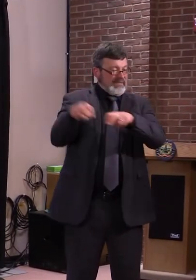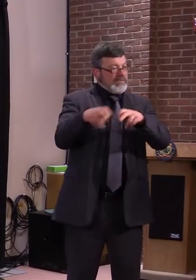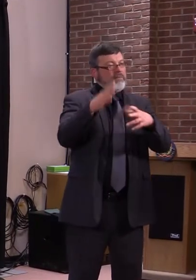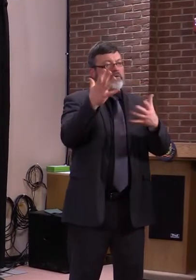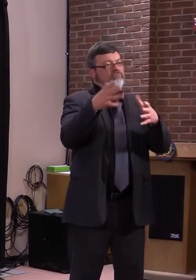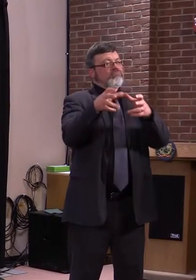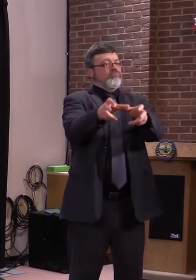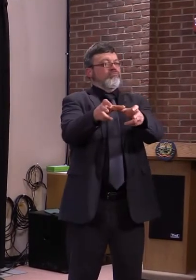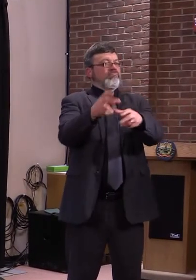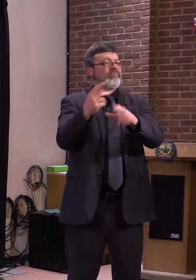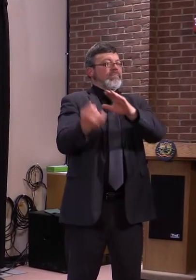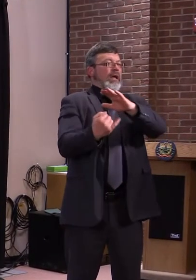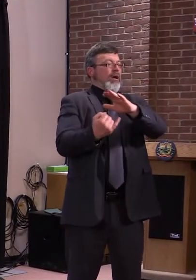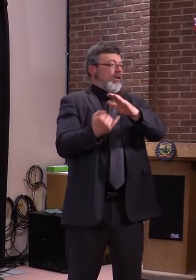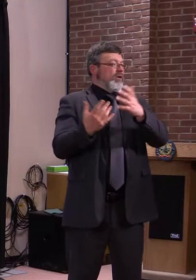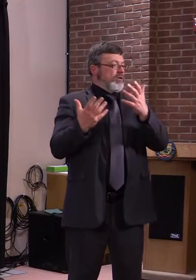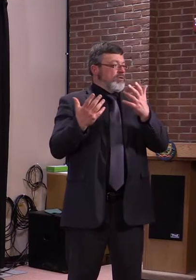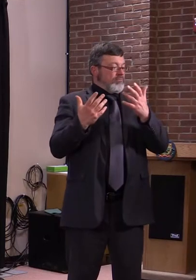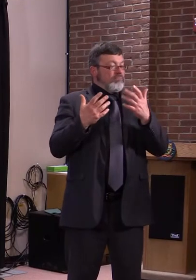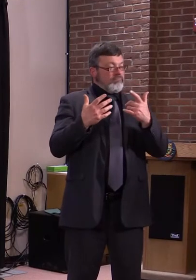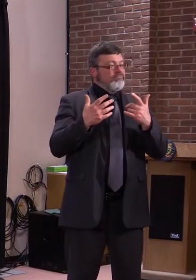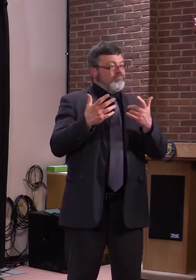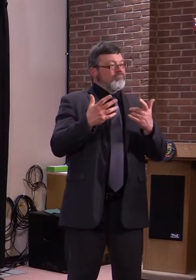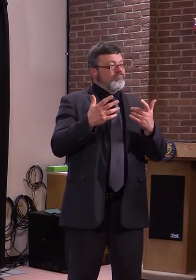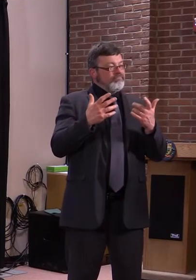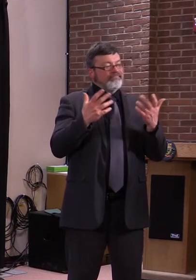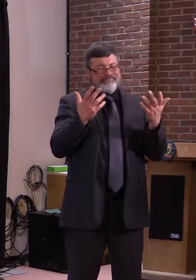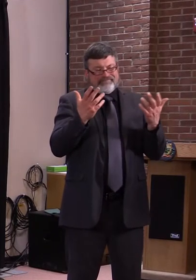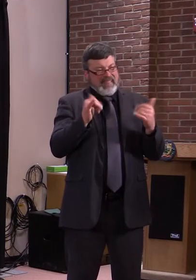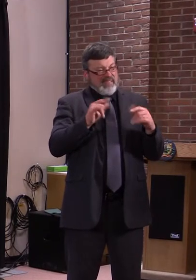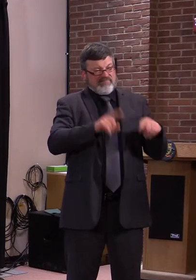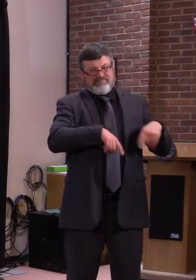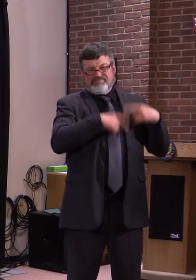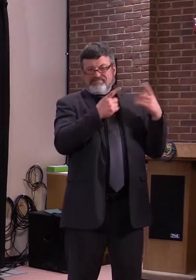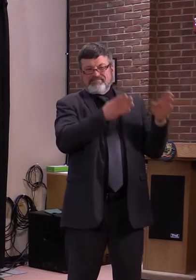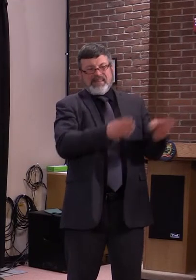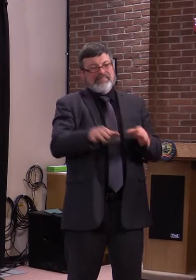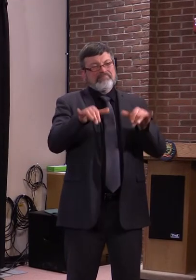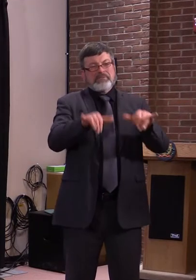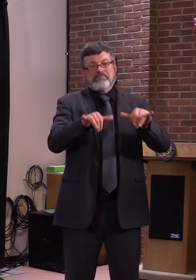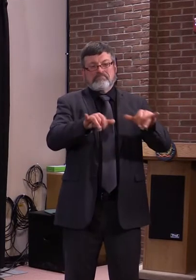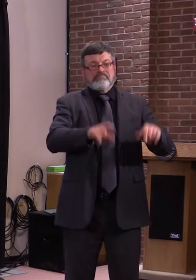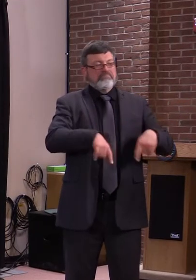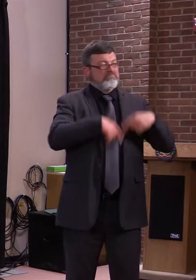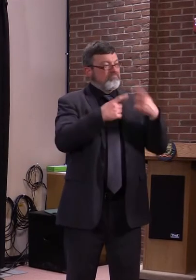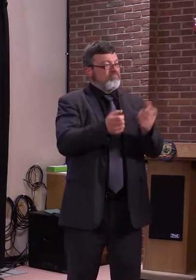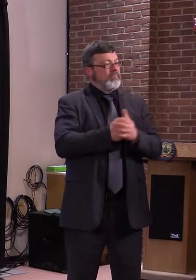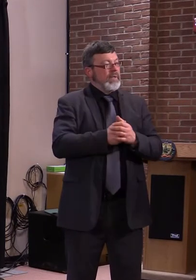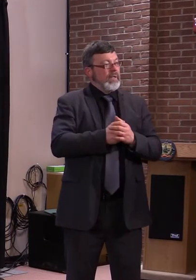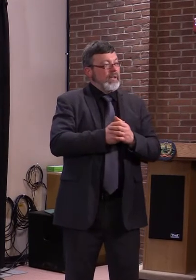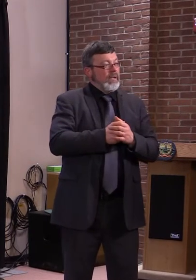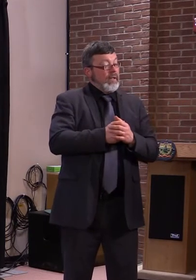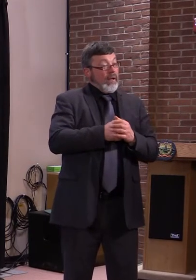These have been essential throughout the pandemic. With Springfield, we are not seeing anyone who has